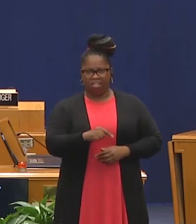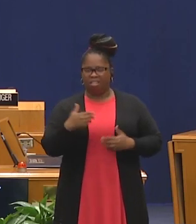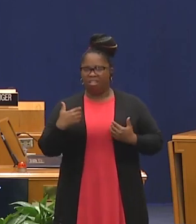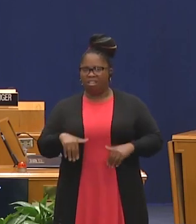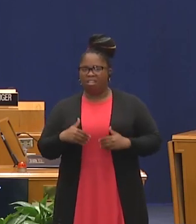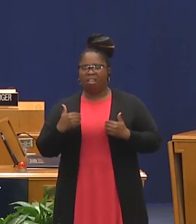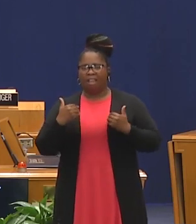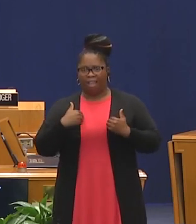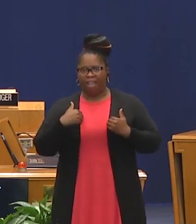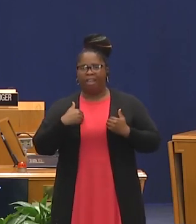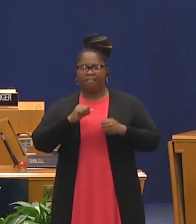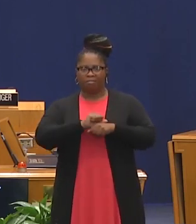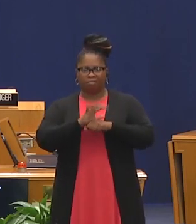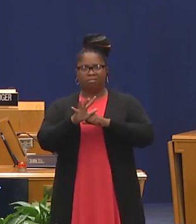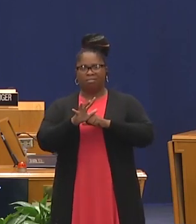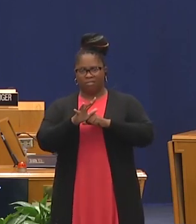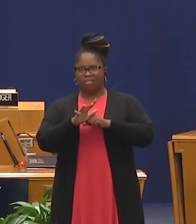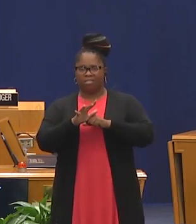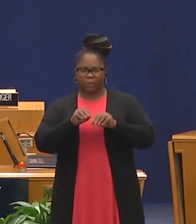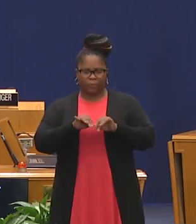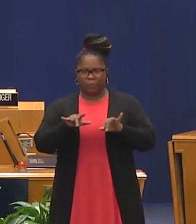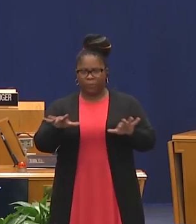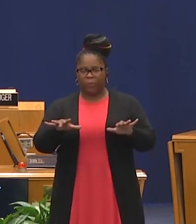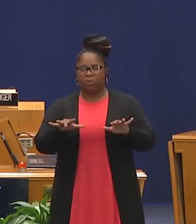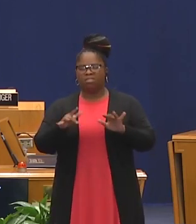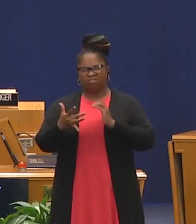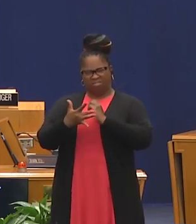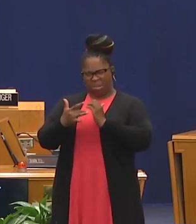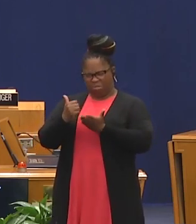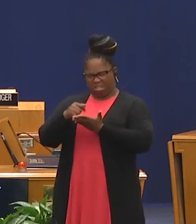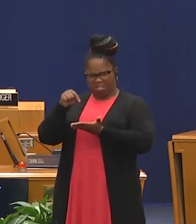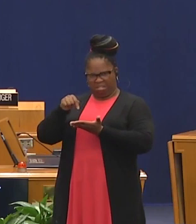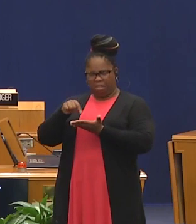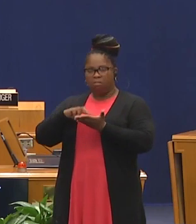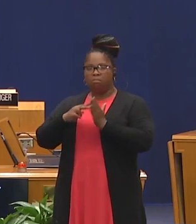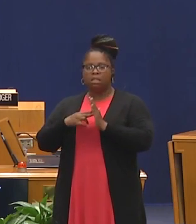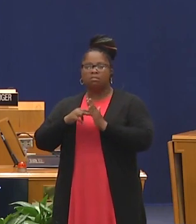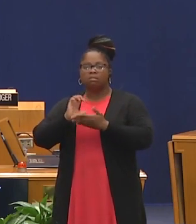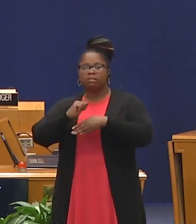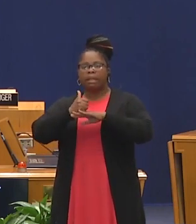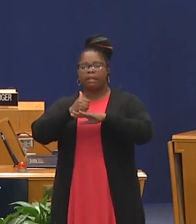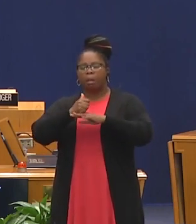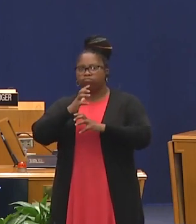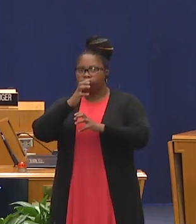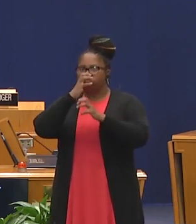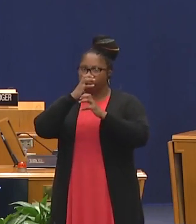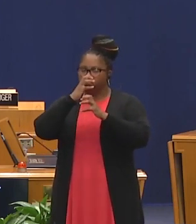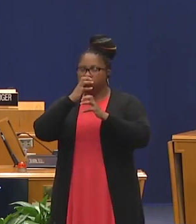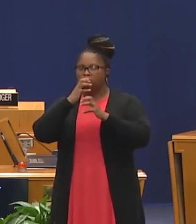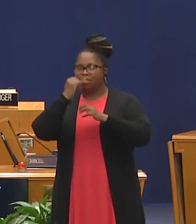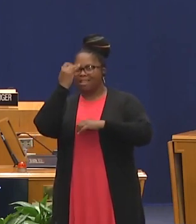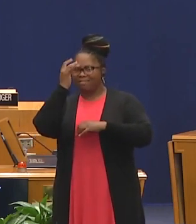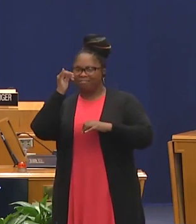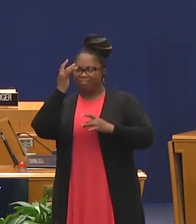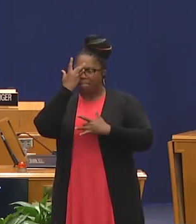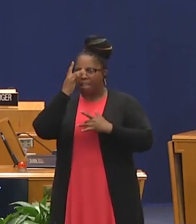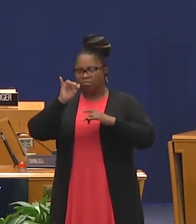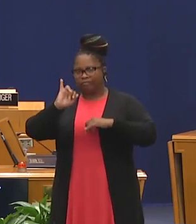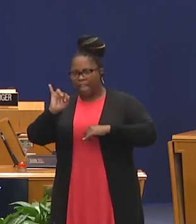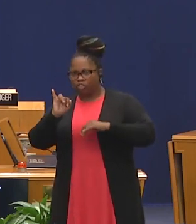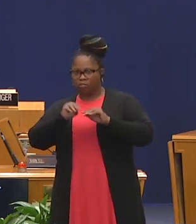This is particularly technical assistance around being able to implement stringent infection control processes. And also,